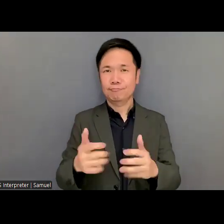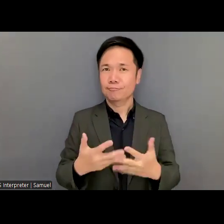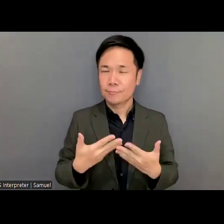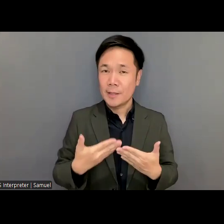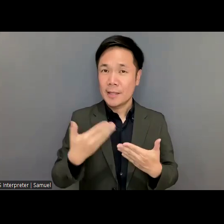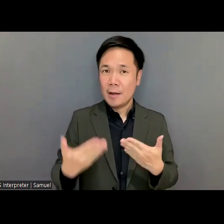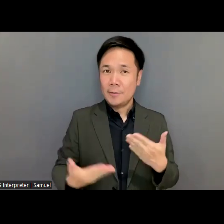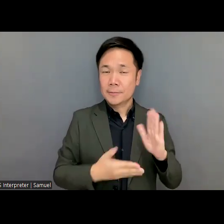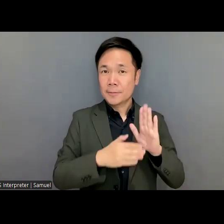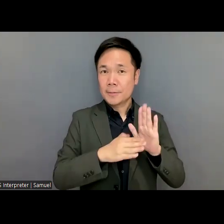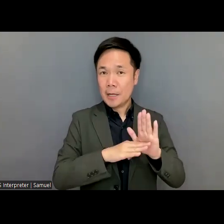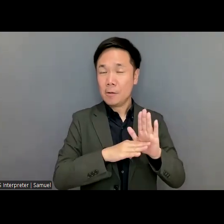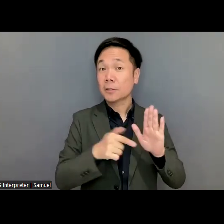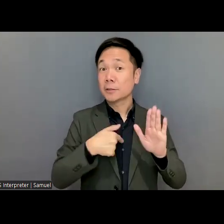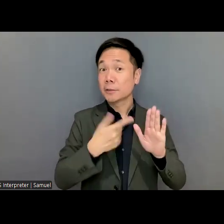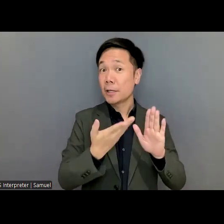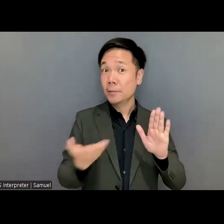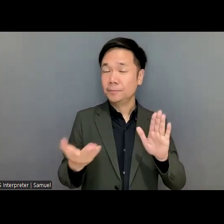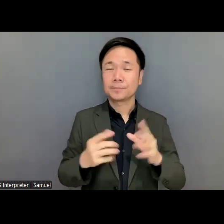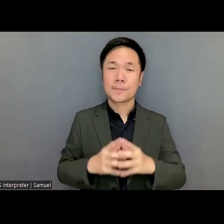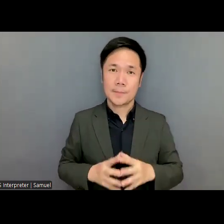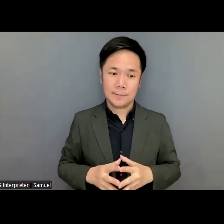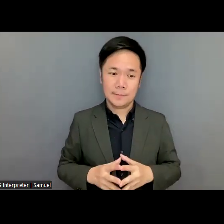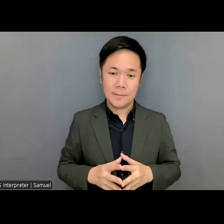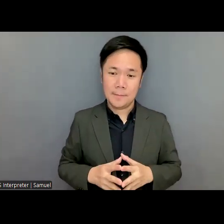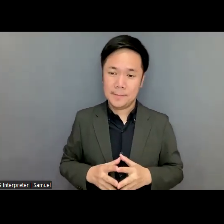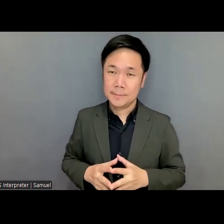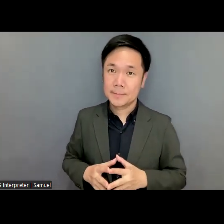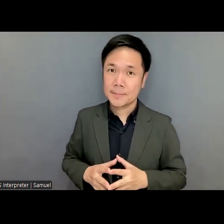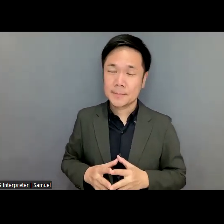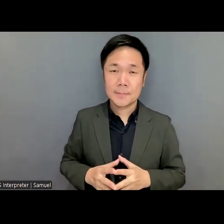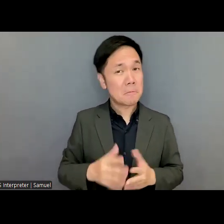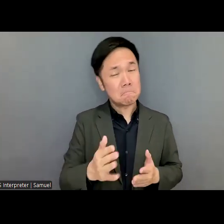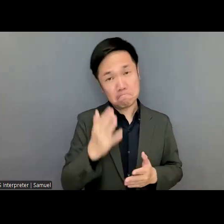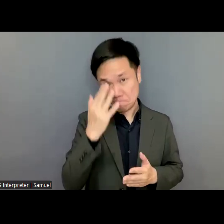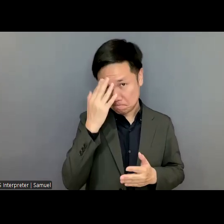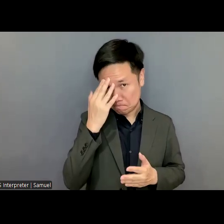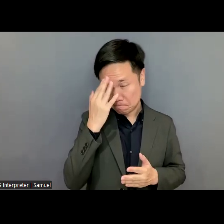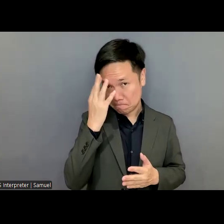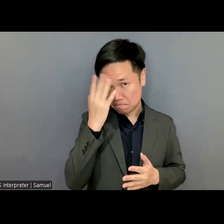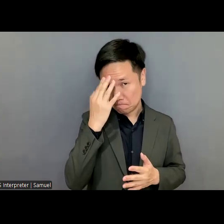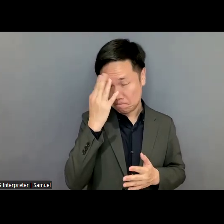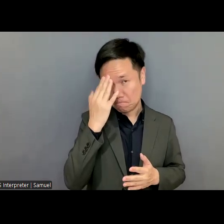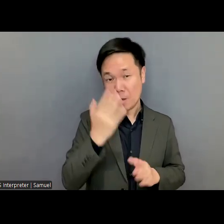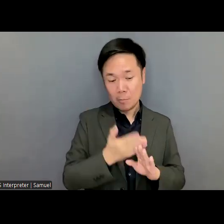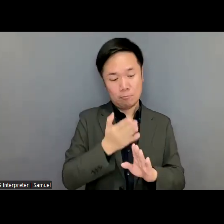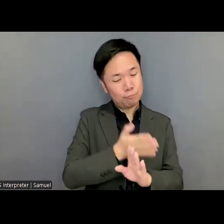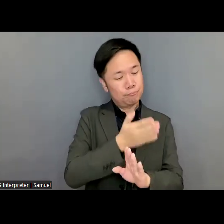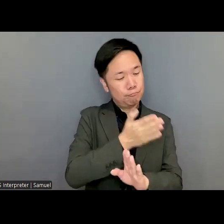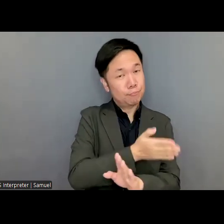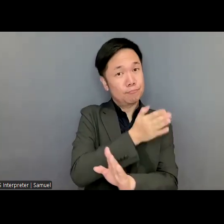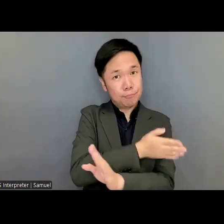going to continue with this webinar, talking about some reflections on the past engagement